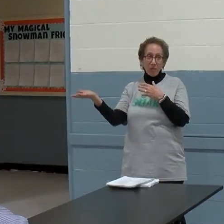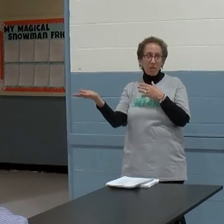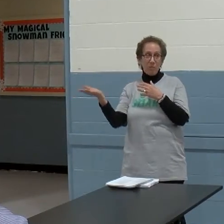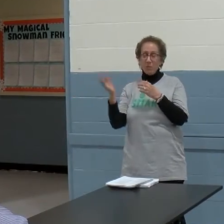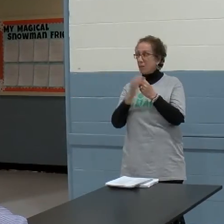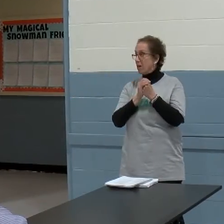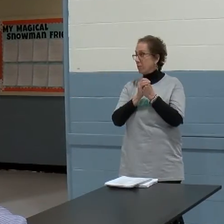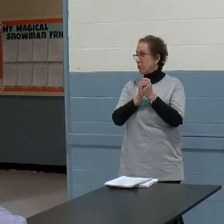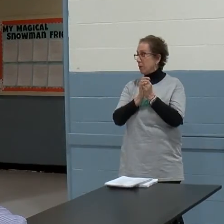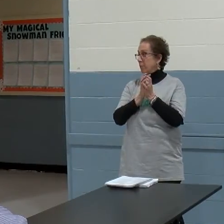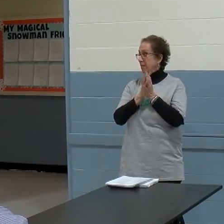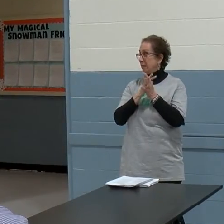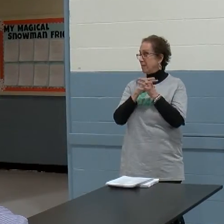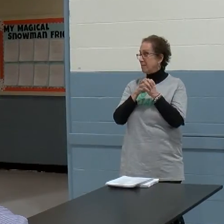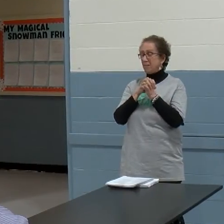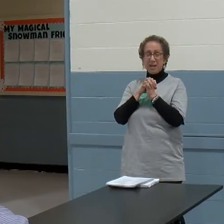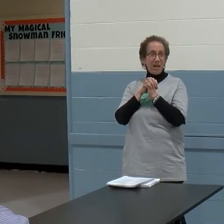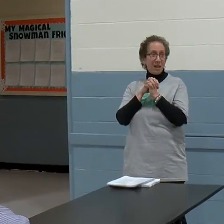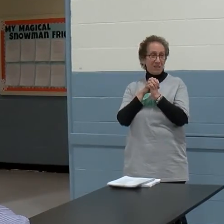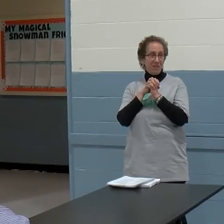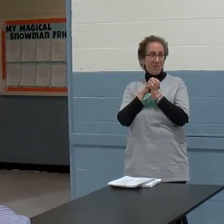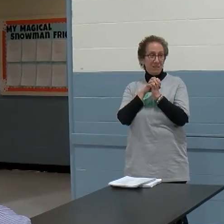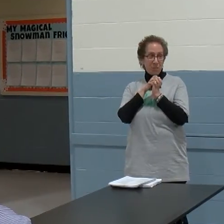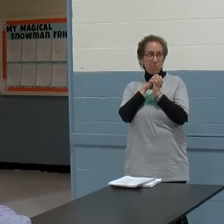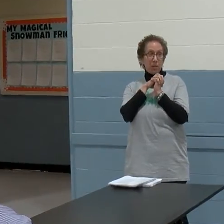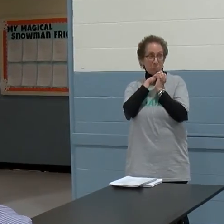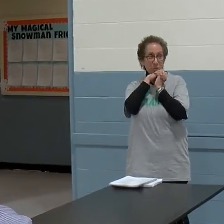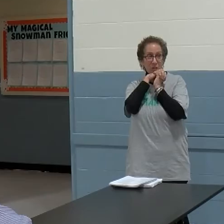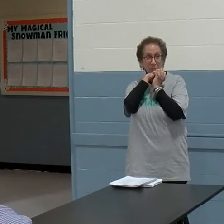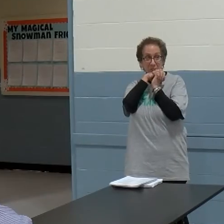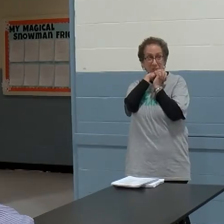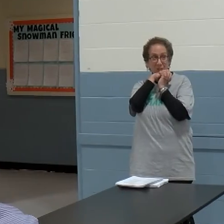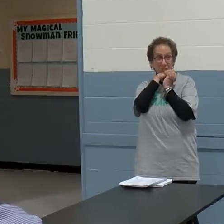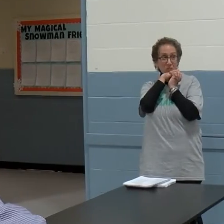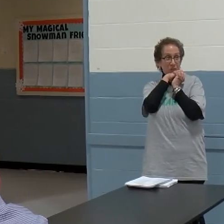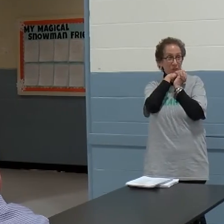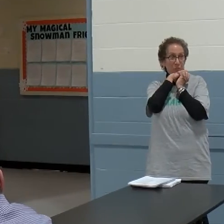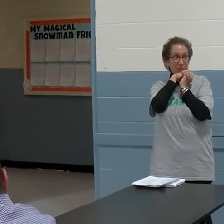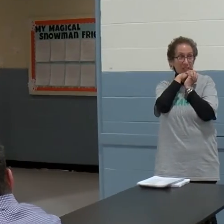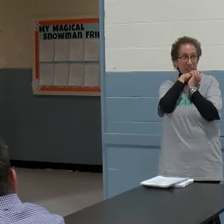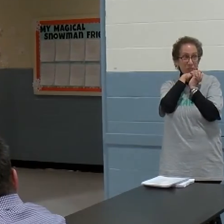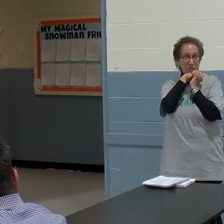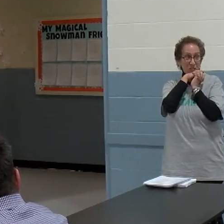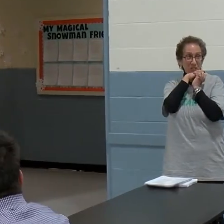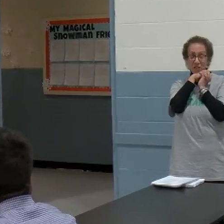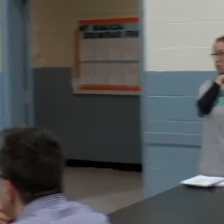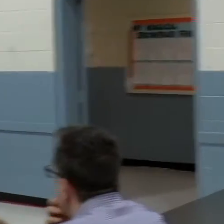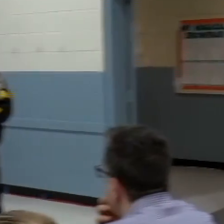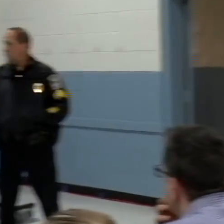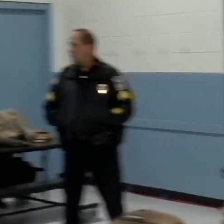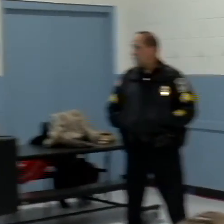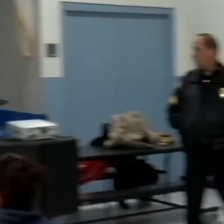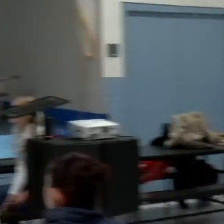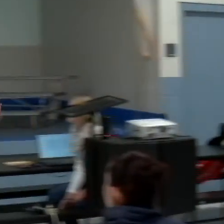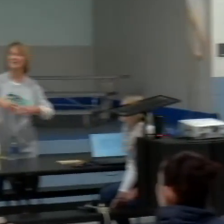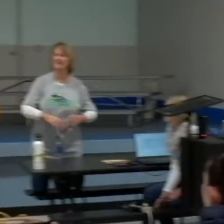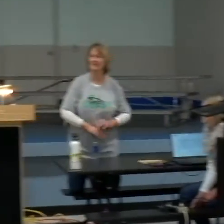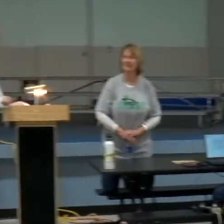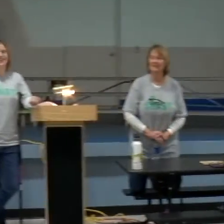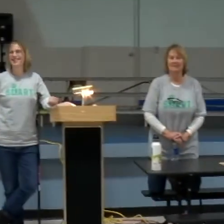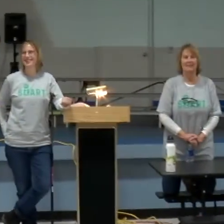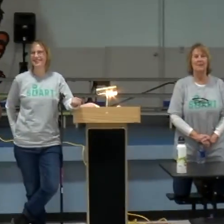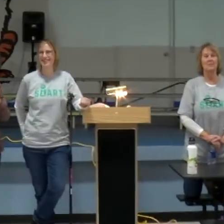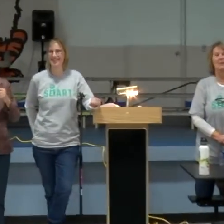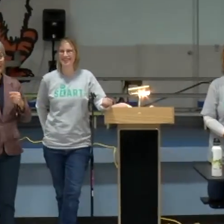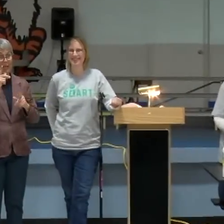they're welcome to come to our meetings and spread the word. So if they're really... So you guys all need to go out and tell about